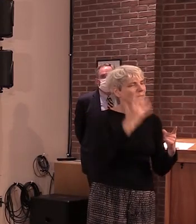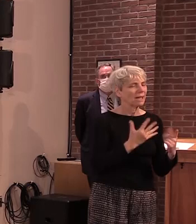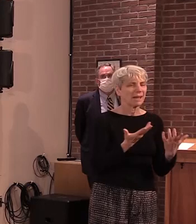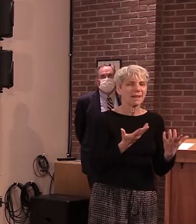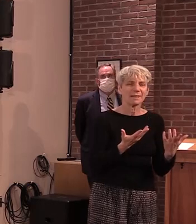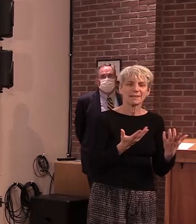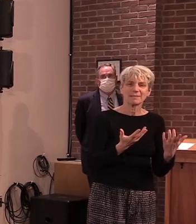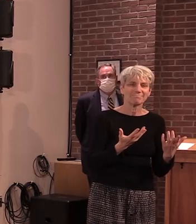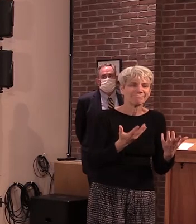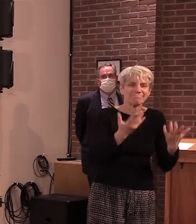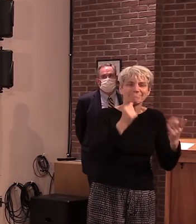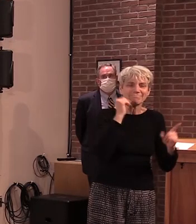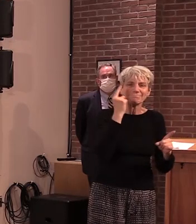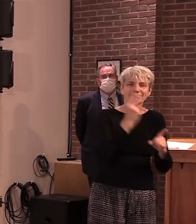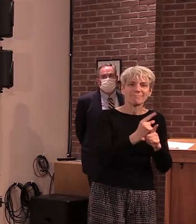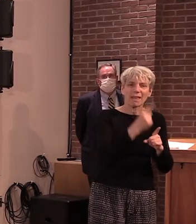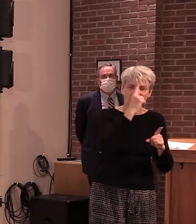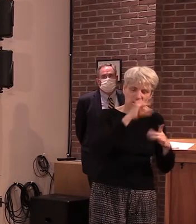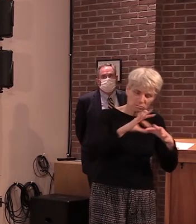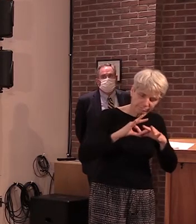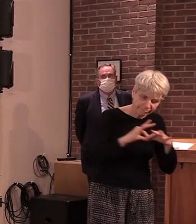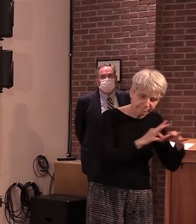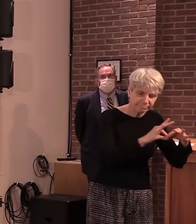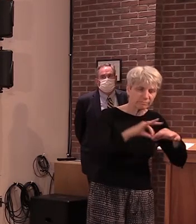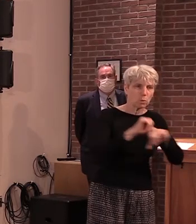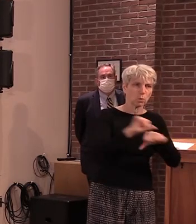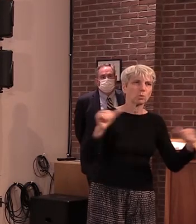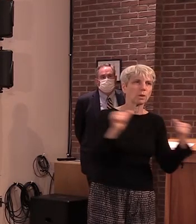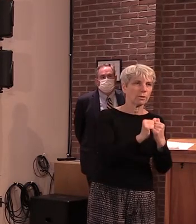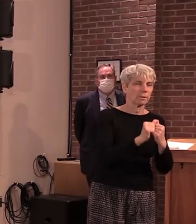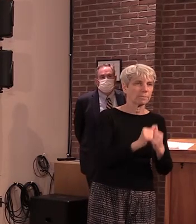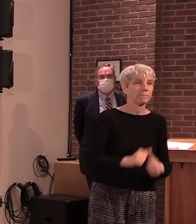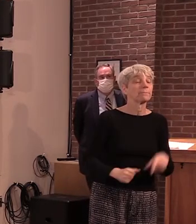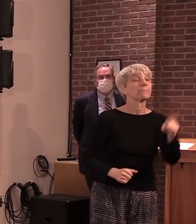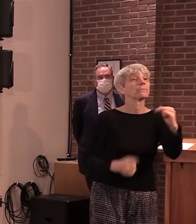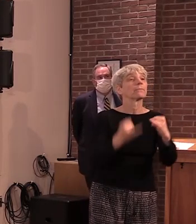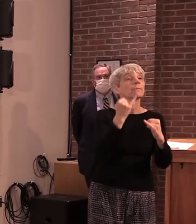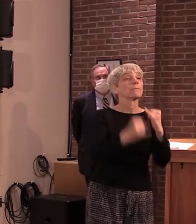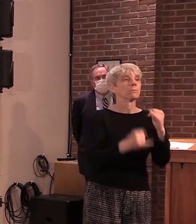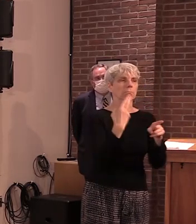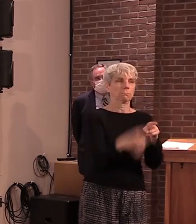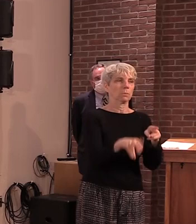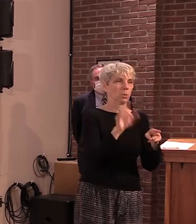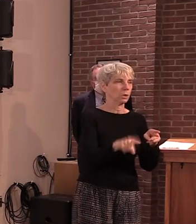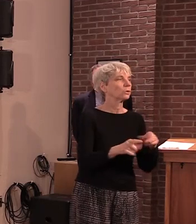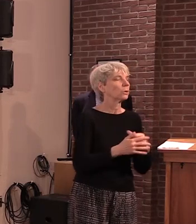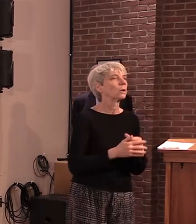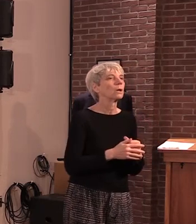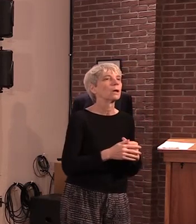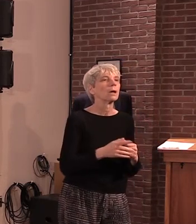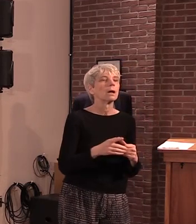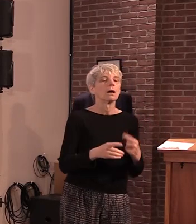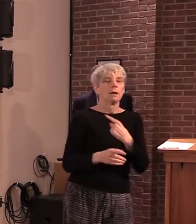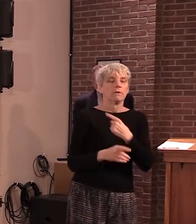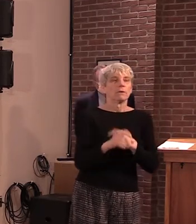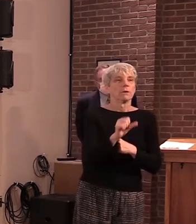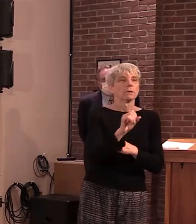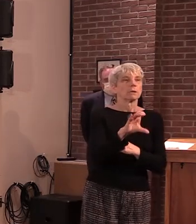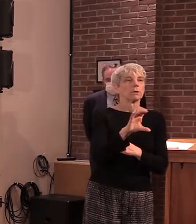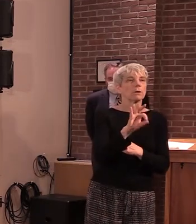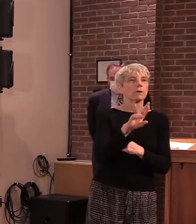when I see that we should be together on this issue. And finally, very quickly with Secretary French,